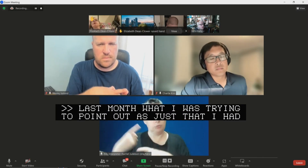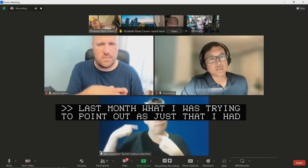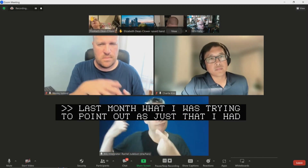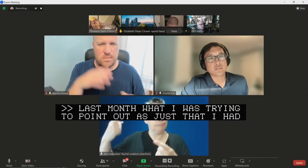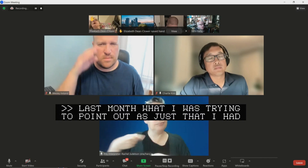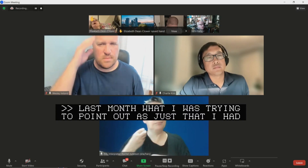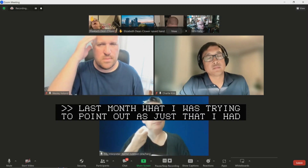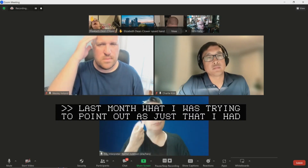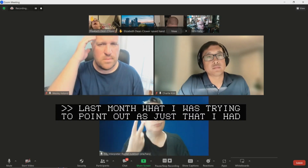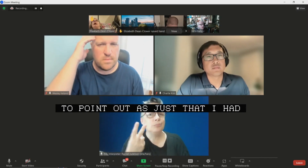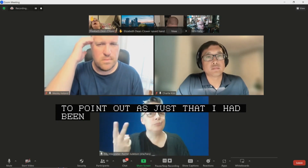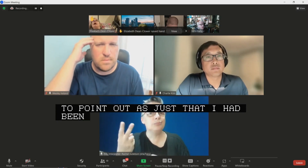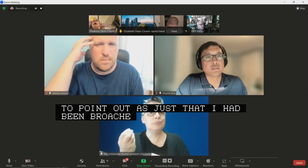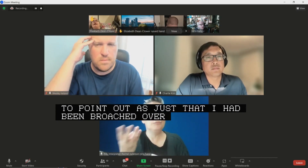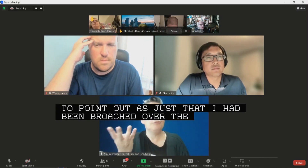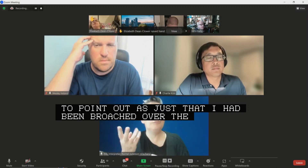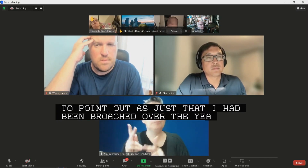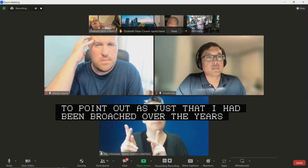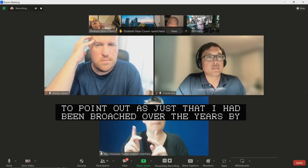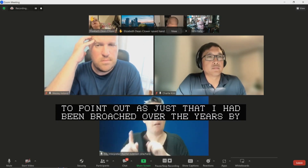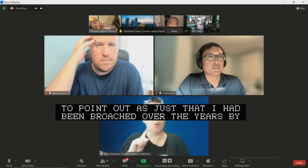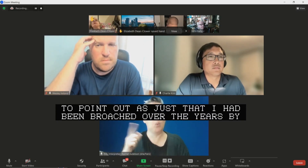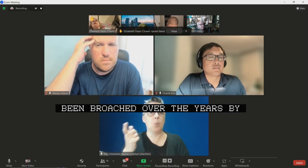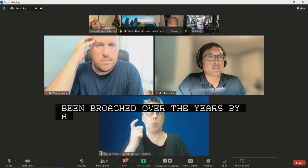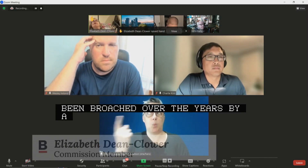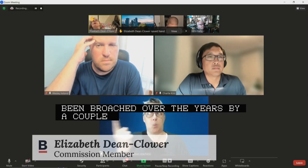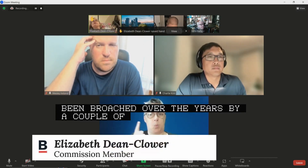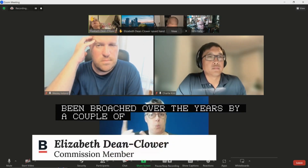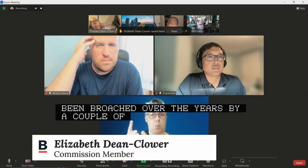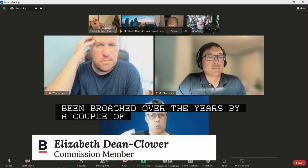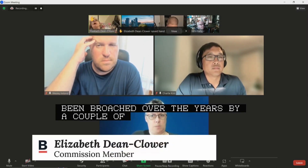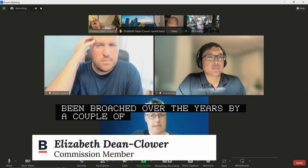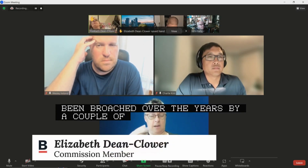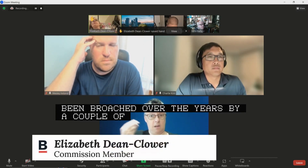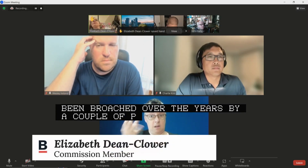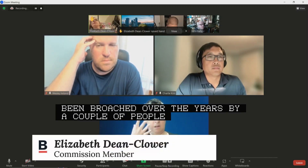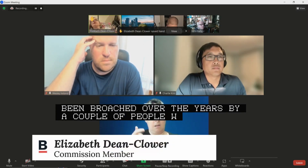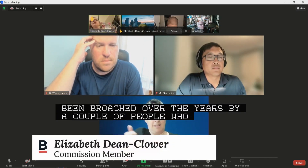people who have disabilities, but also